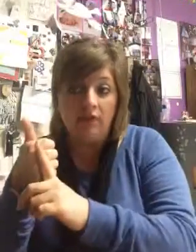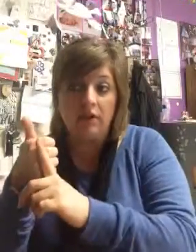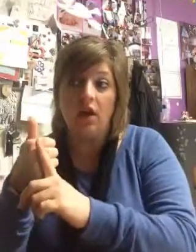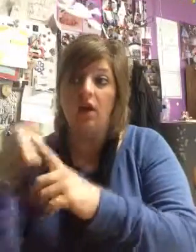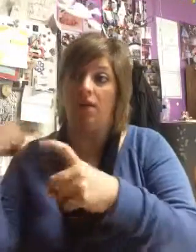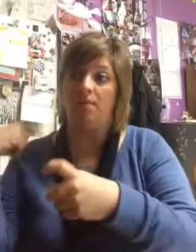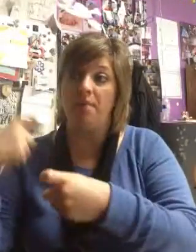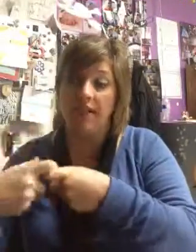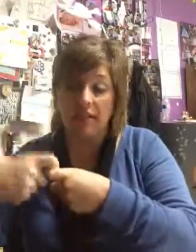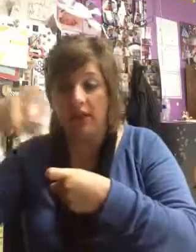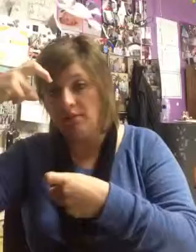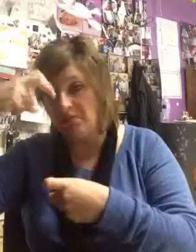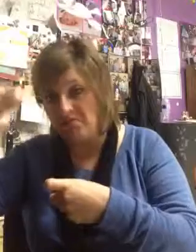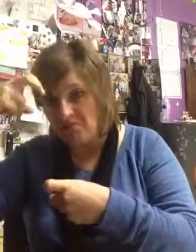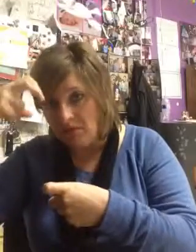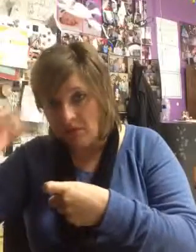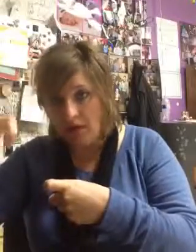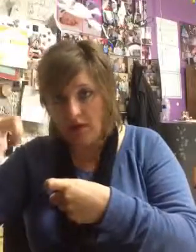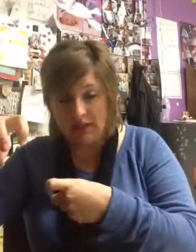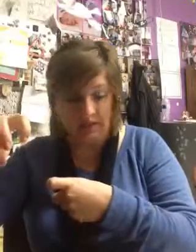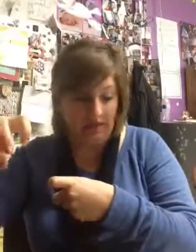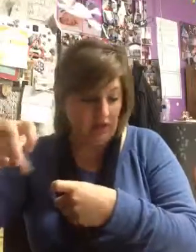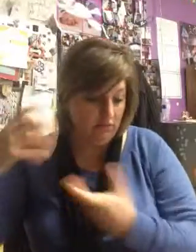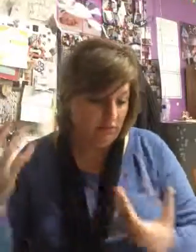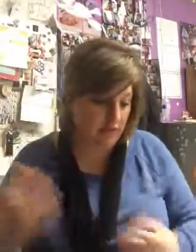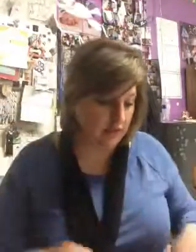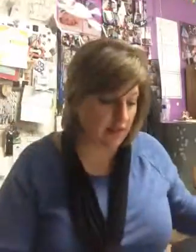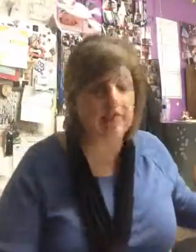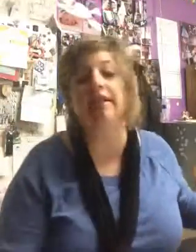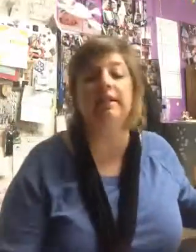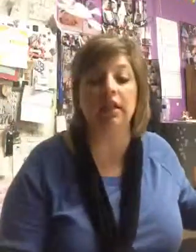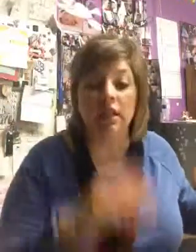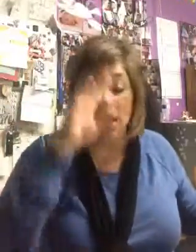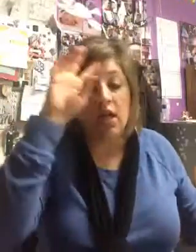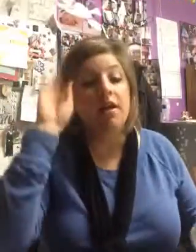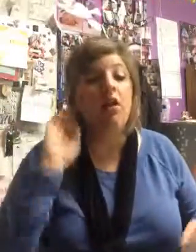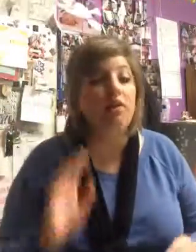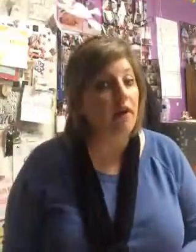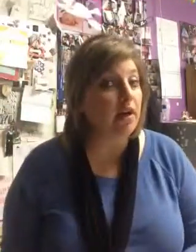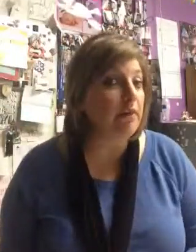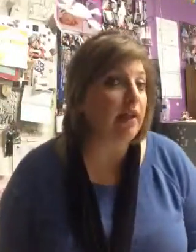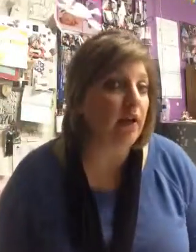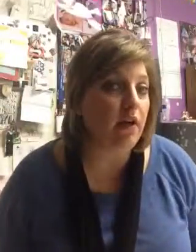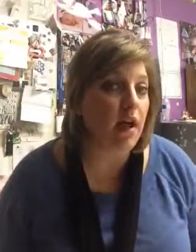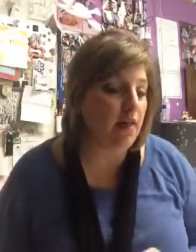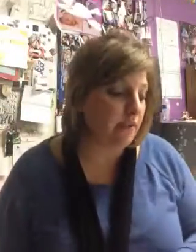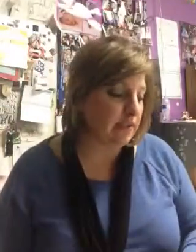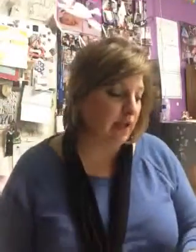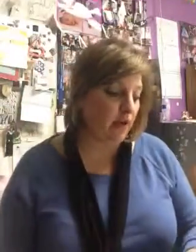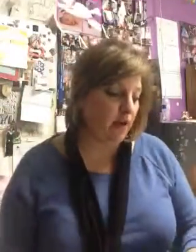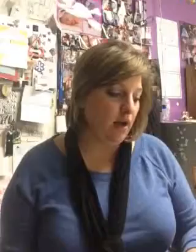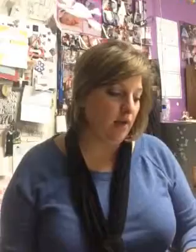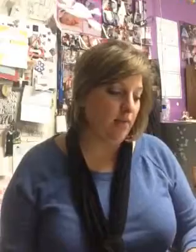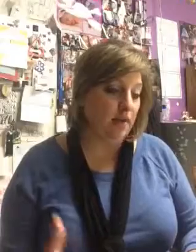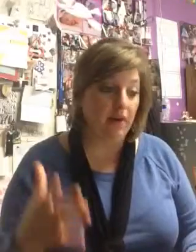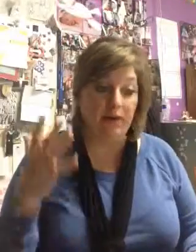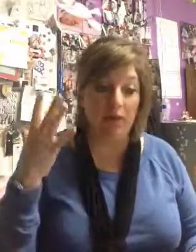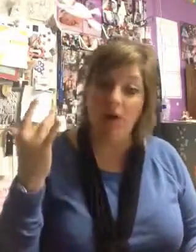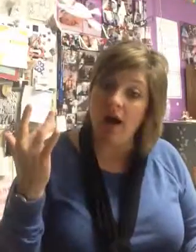Themselves are Mexican, Hispanic. Okay, so that's easy. Now, if I were going to make that, and then I would say